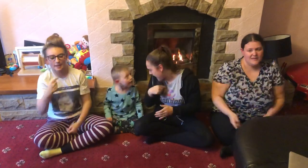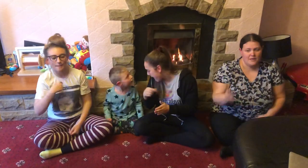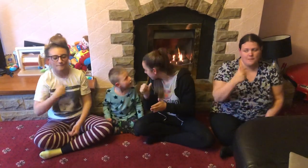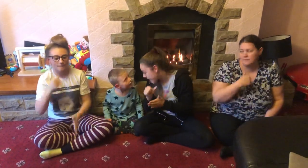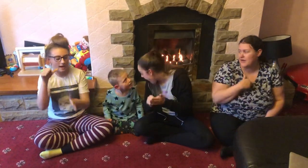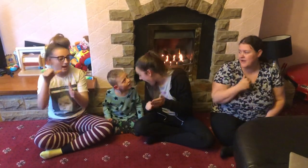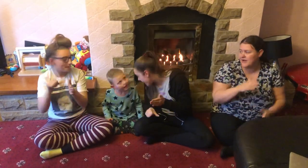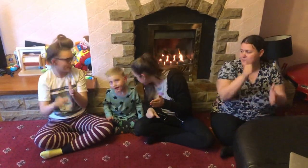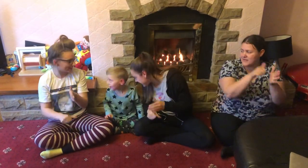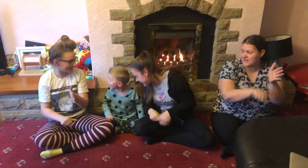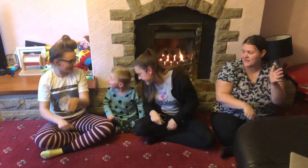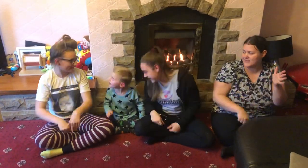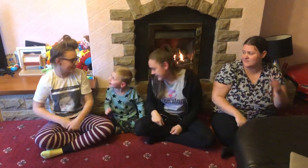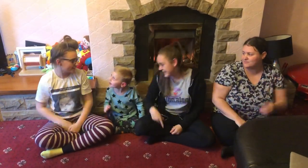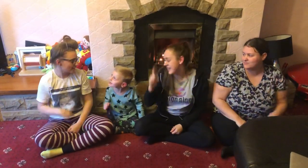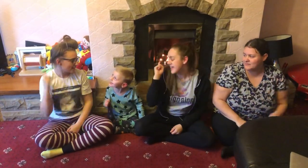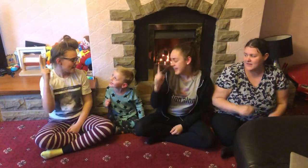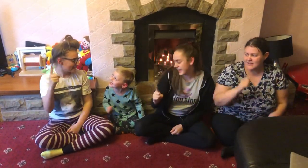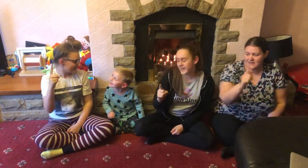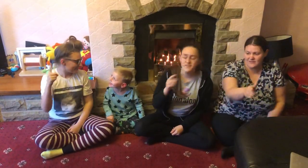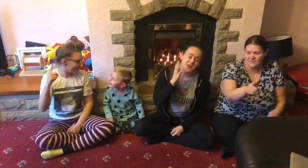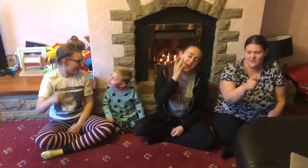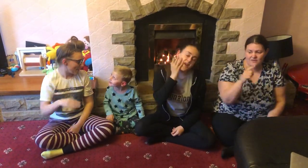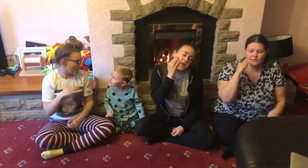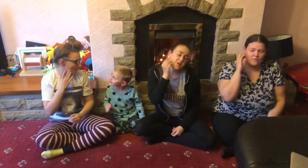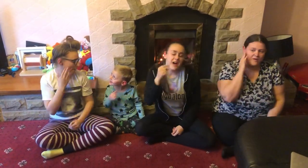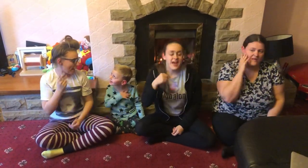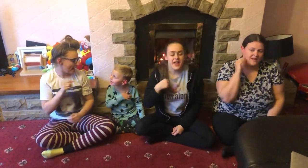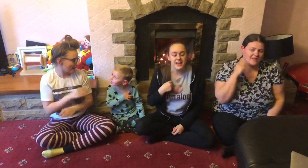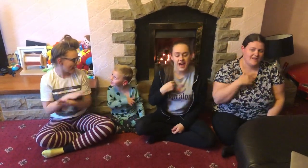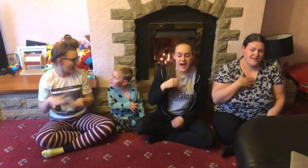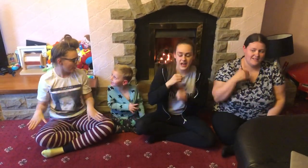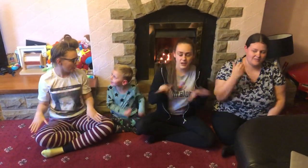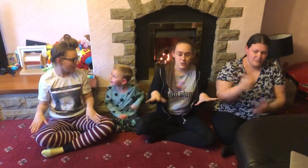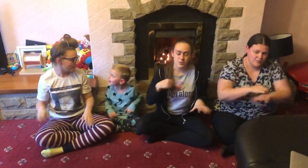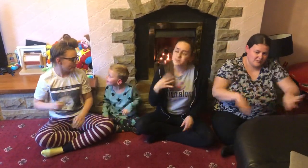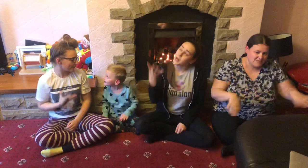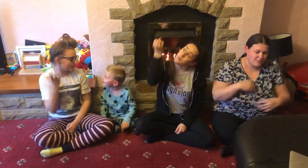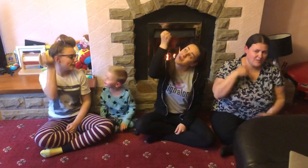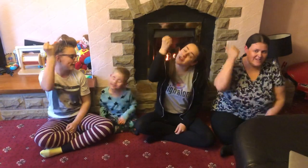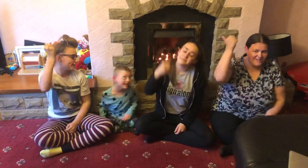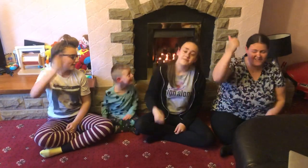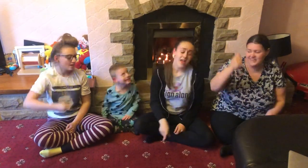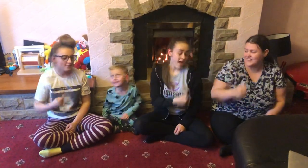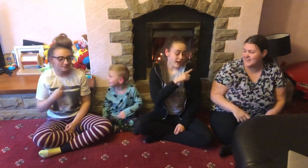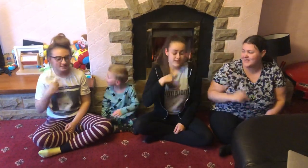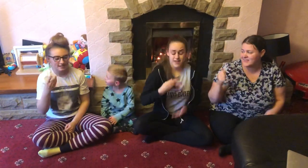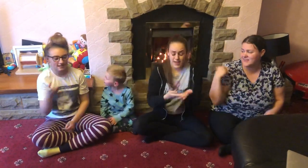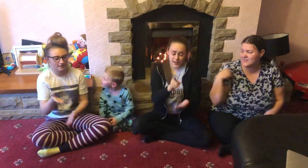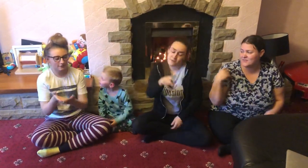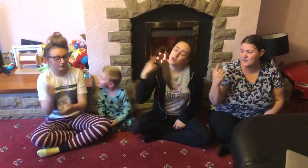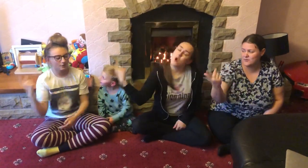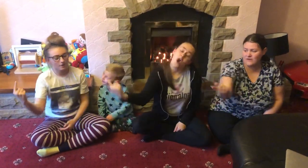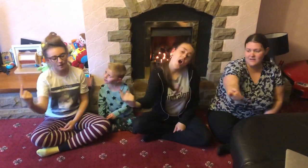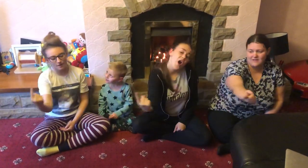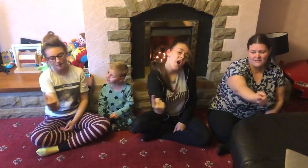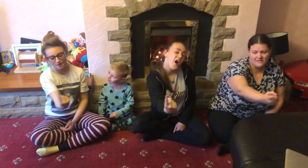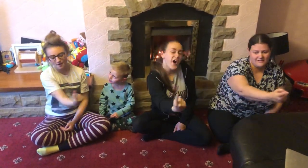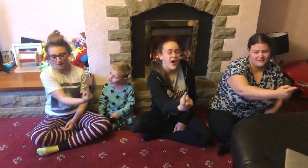and my beginning Even when I lose, I'm winning Cause I give you all